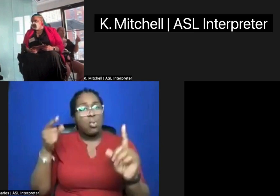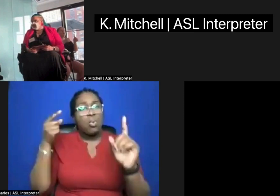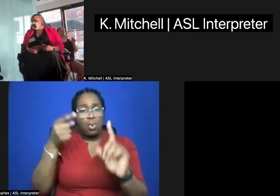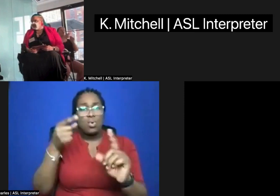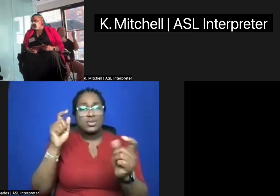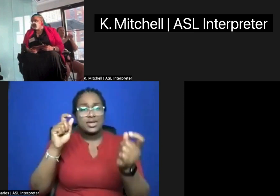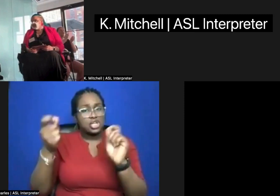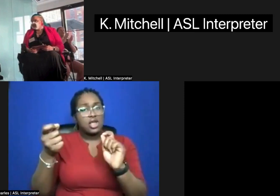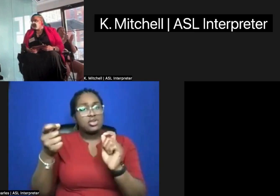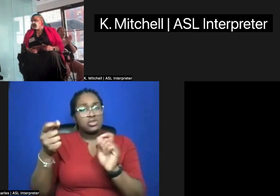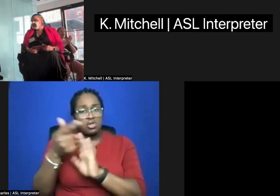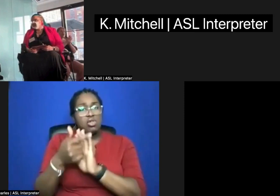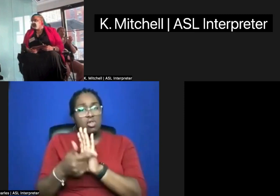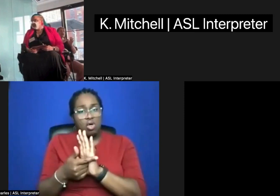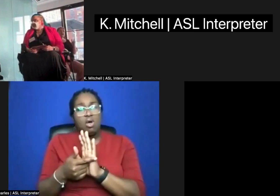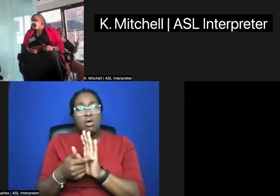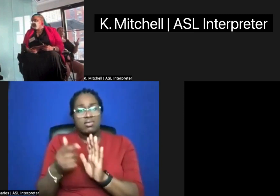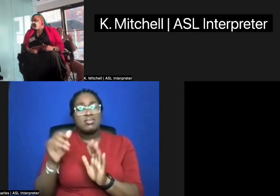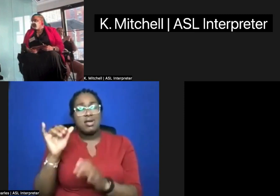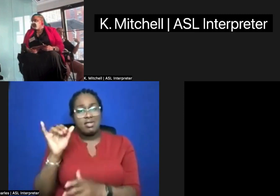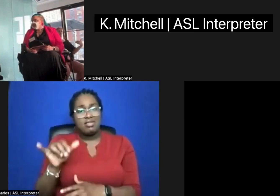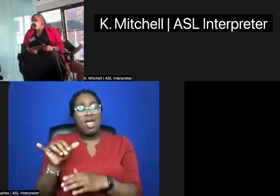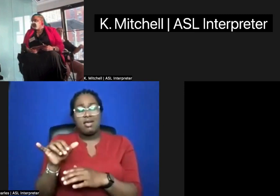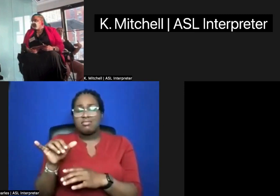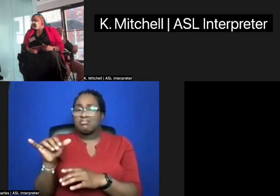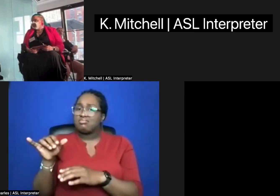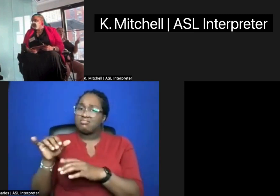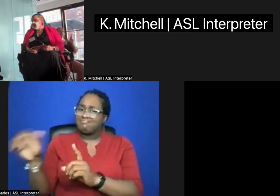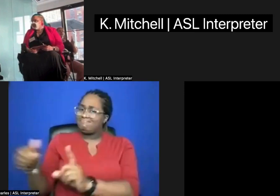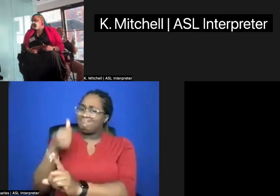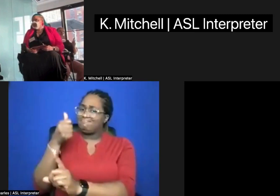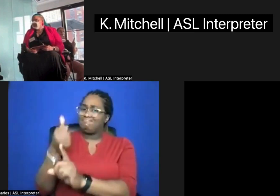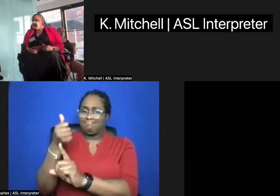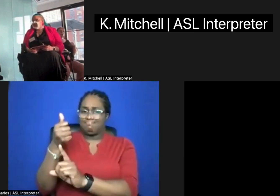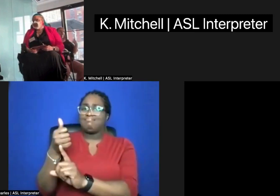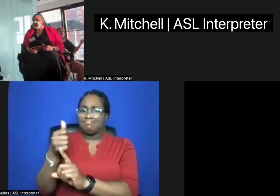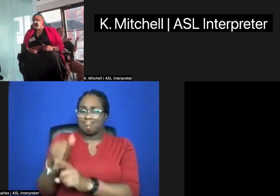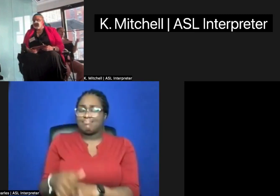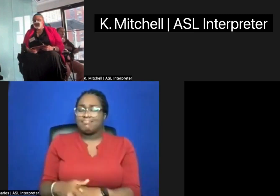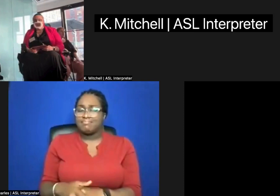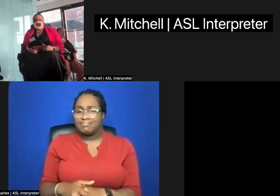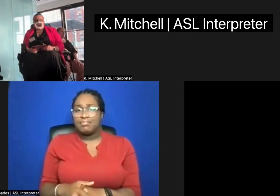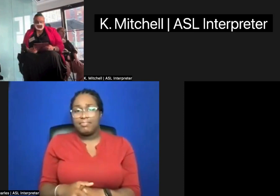those laws that make a big difference for persons that are being lawsuit.